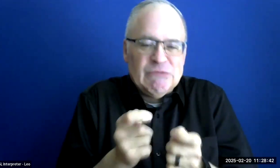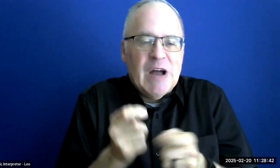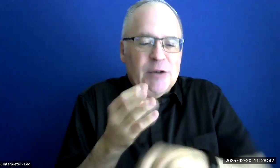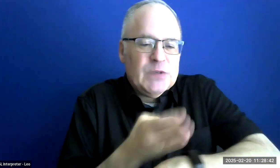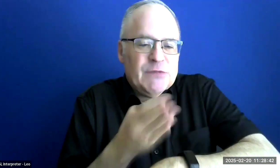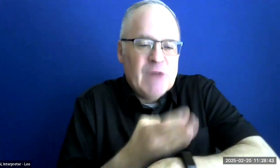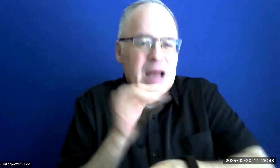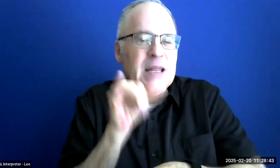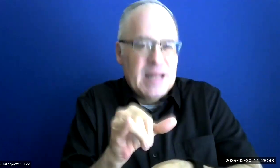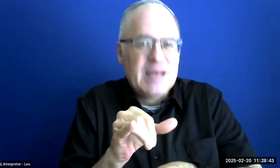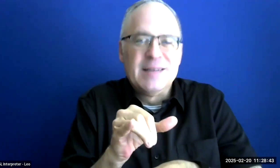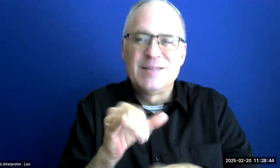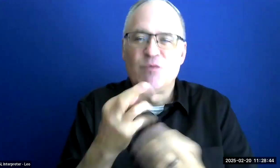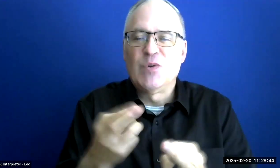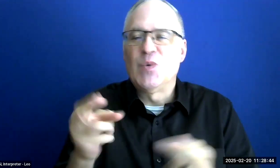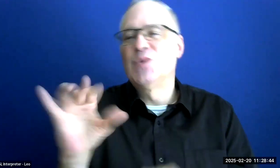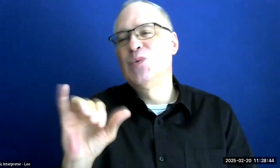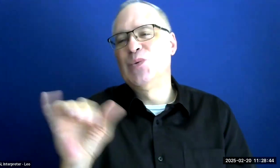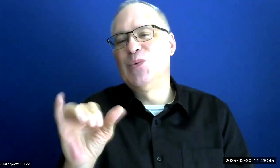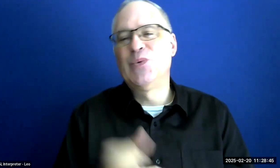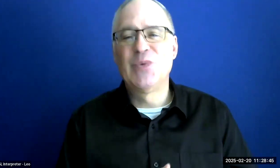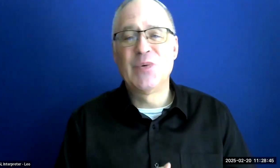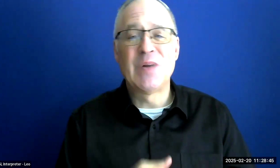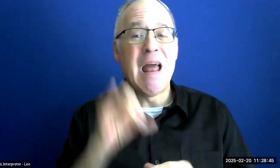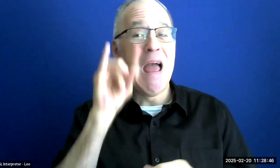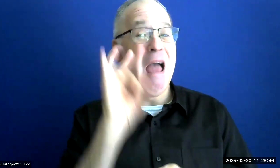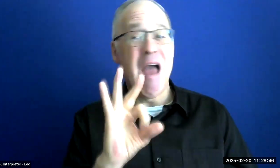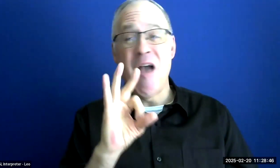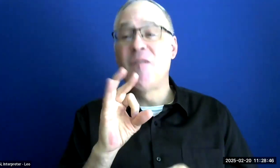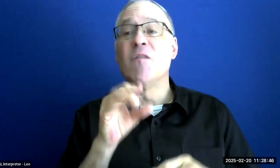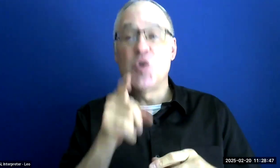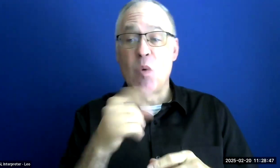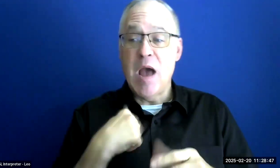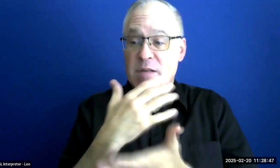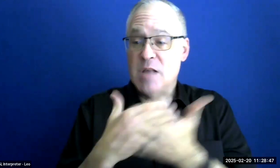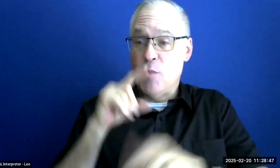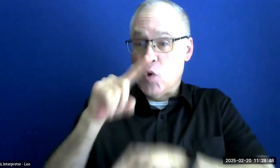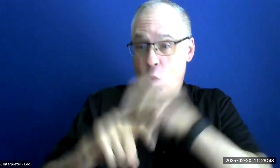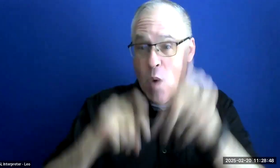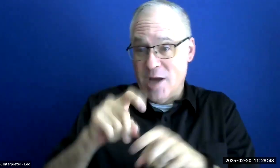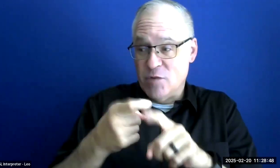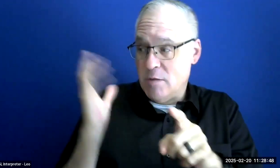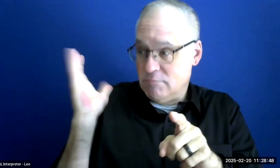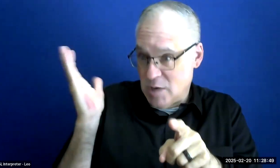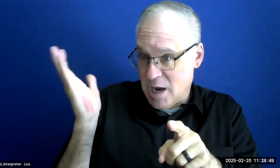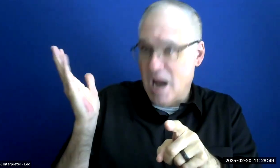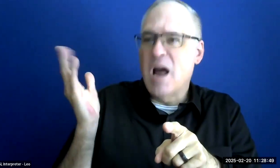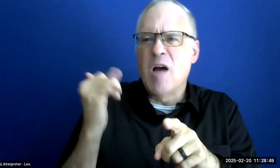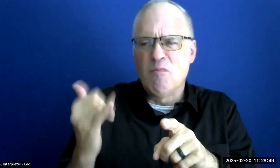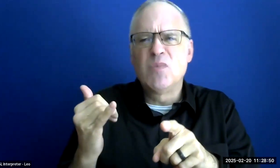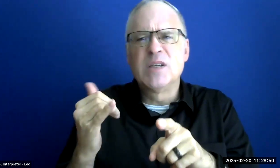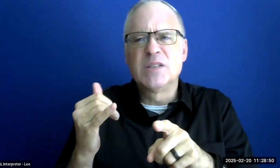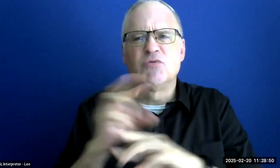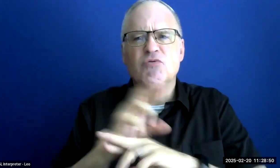after having heard all the presentations, we're happy to entertain those questions now. Heather Hahn is going to serve as